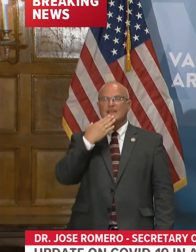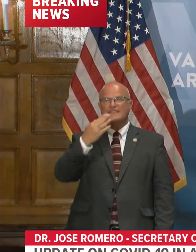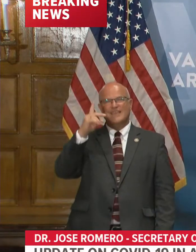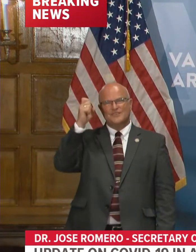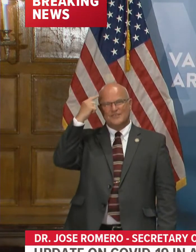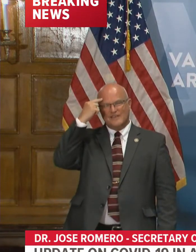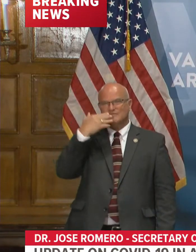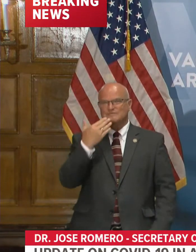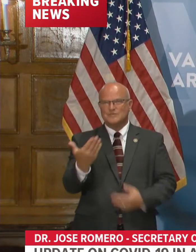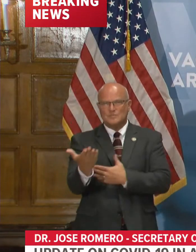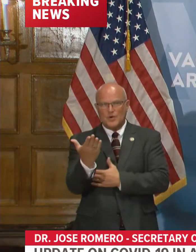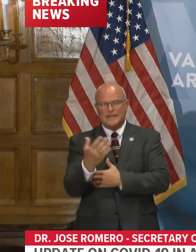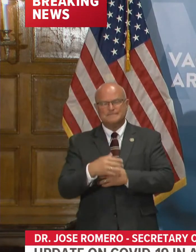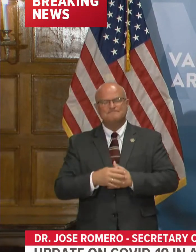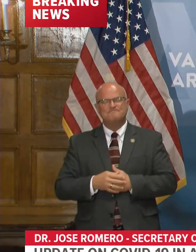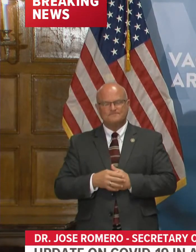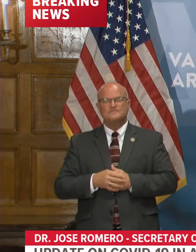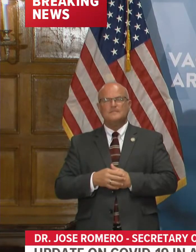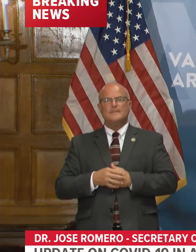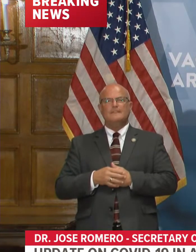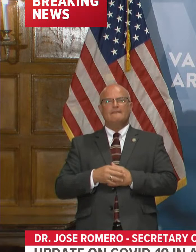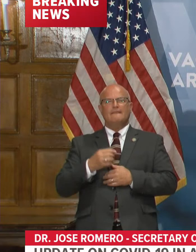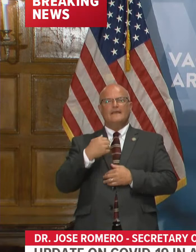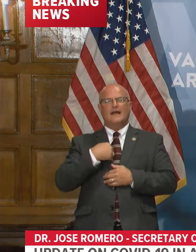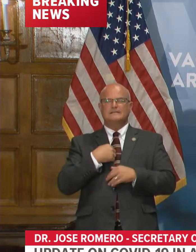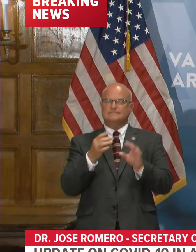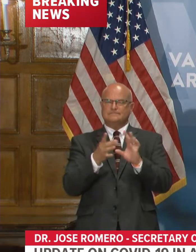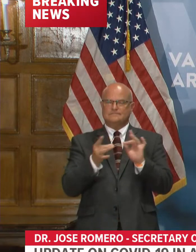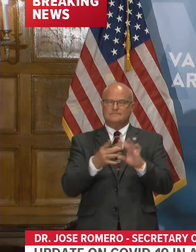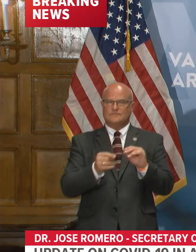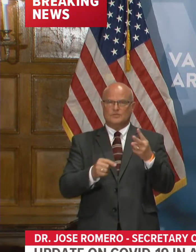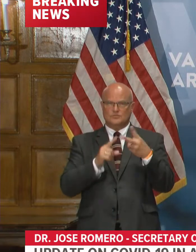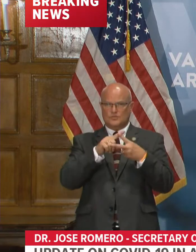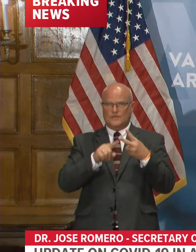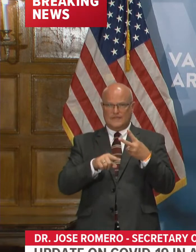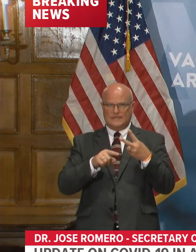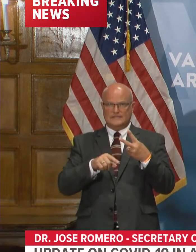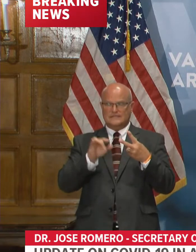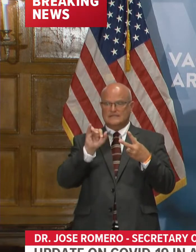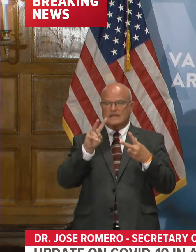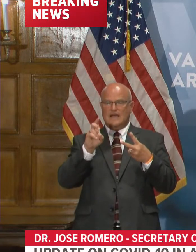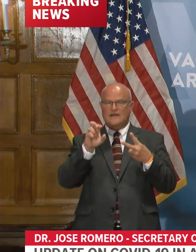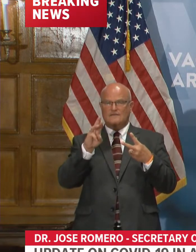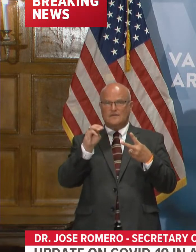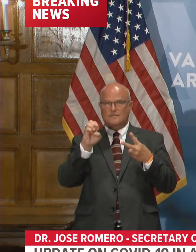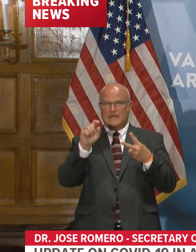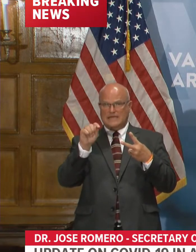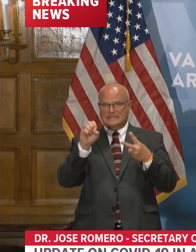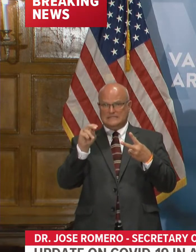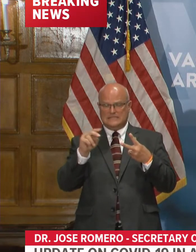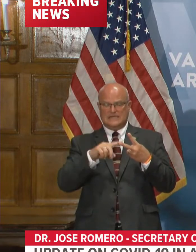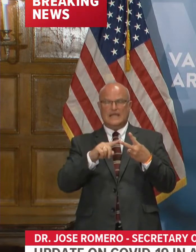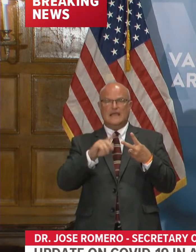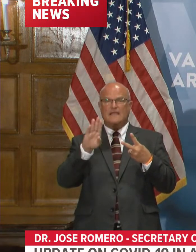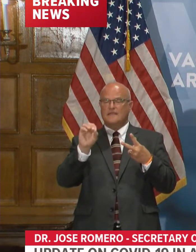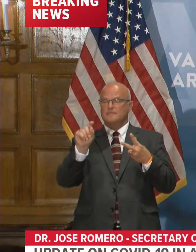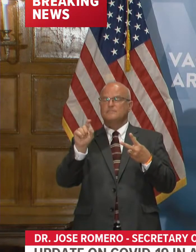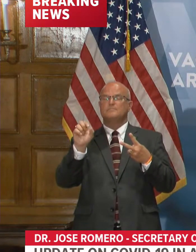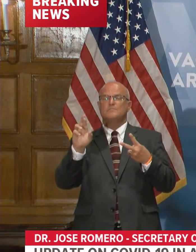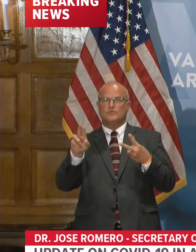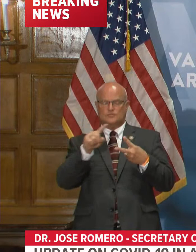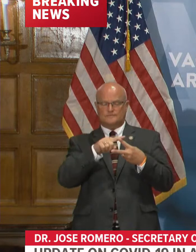Thank you, Governor. Good morning. So I'm going to focus my comments on two things today, the ivermectin and the booster doses. So